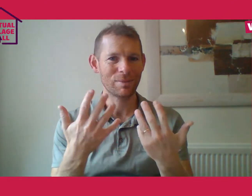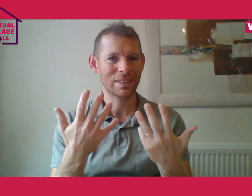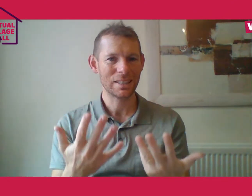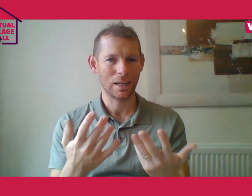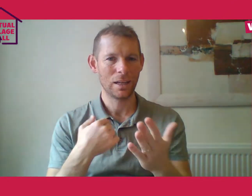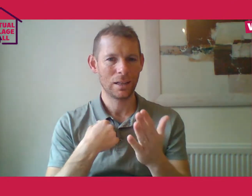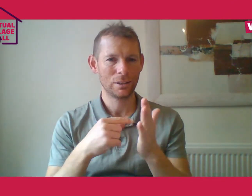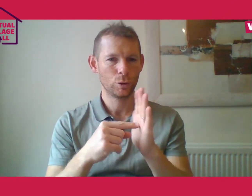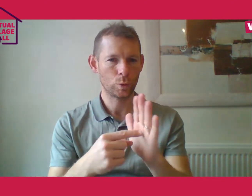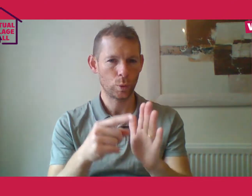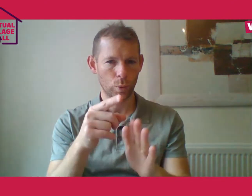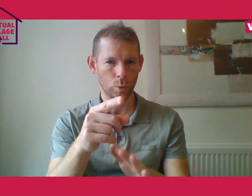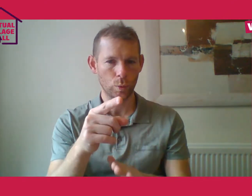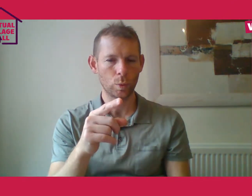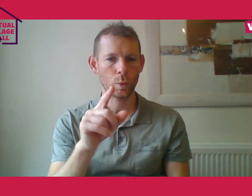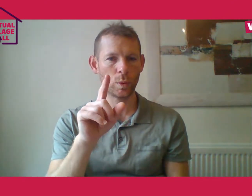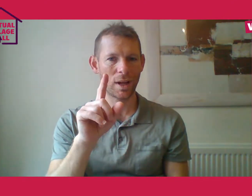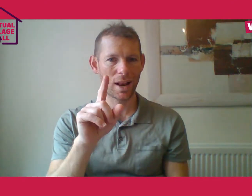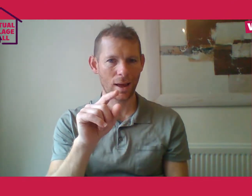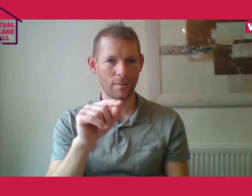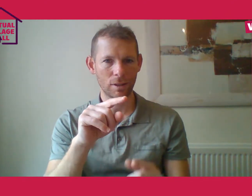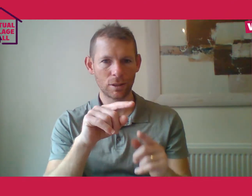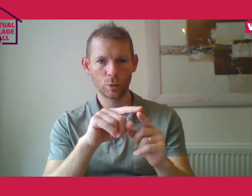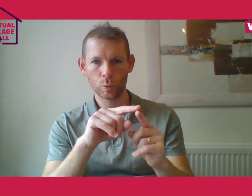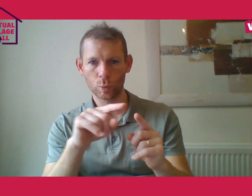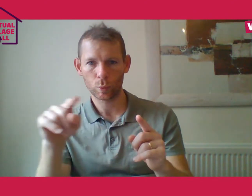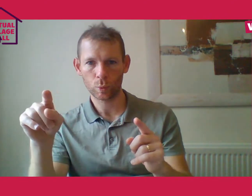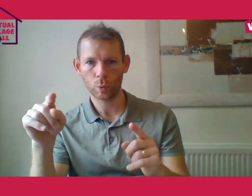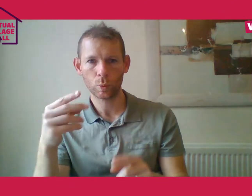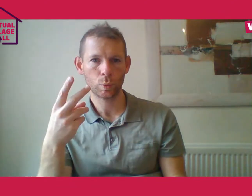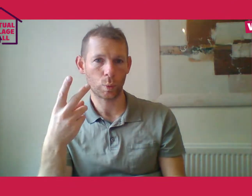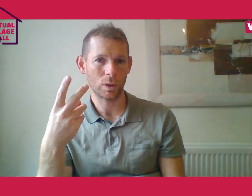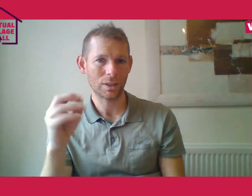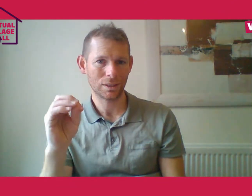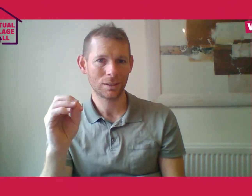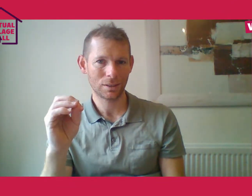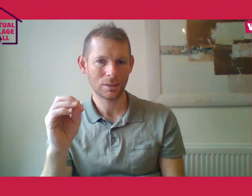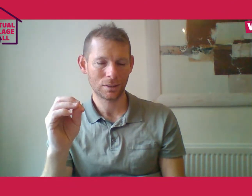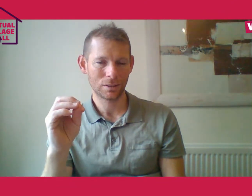Okay. Now I will show you 11 to 20.